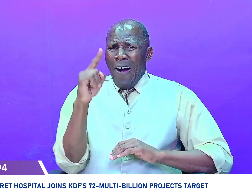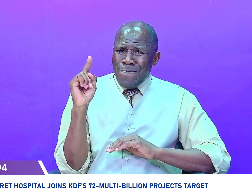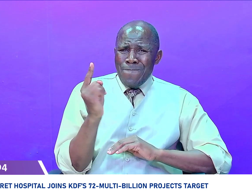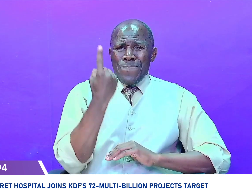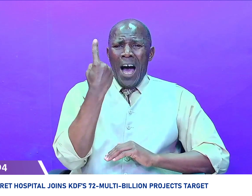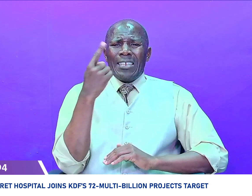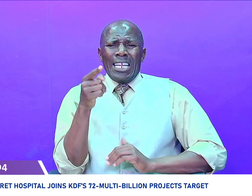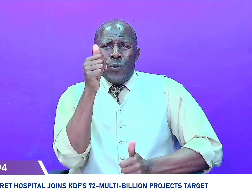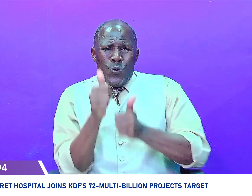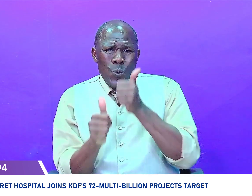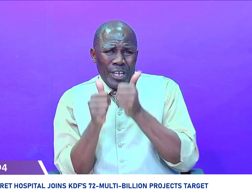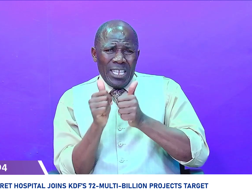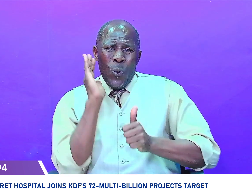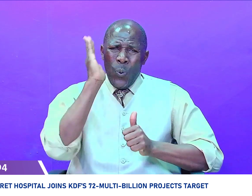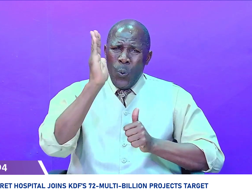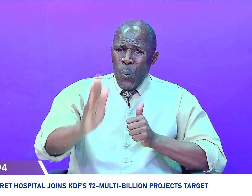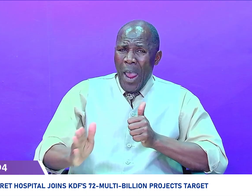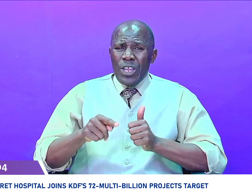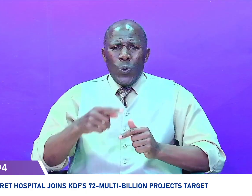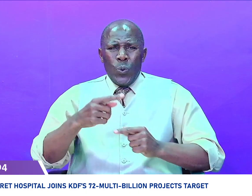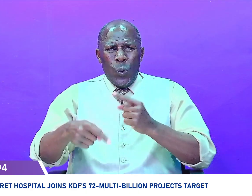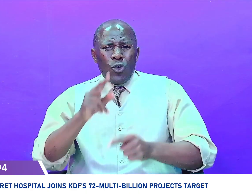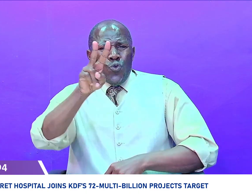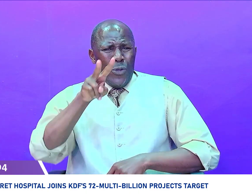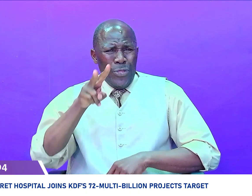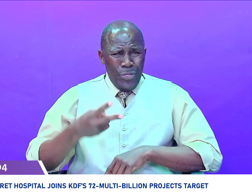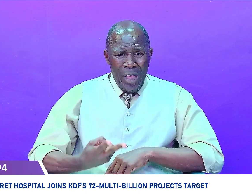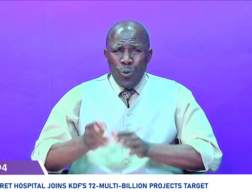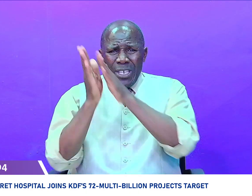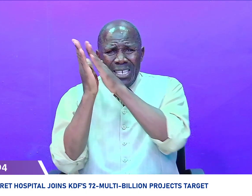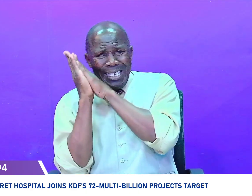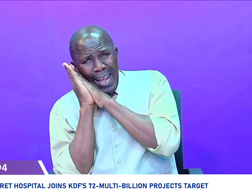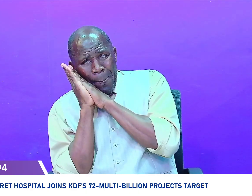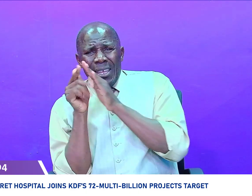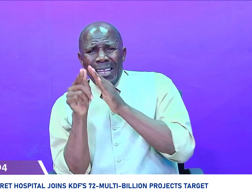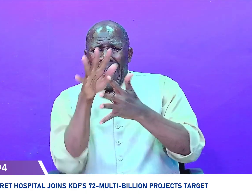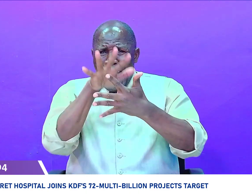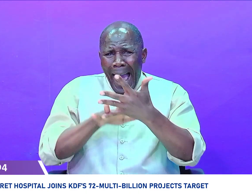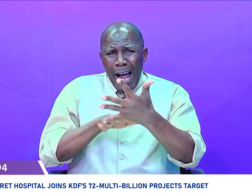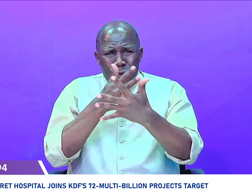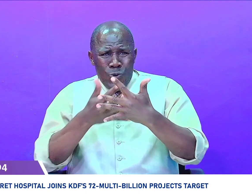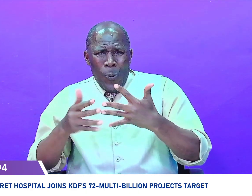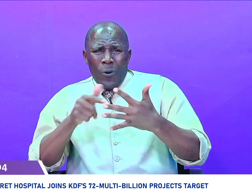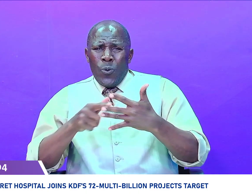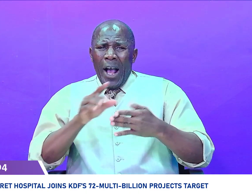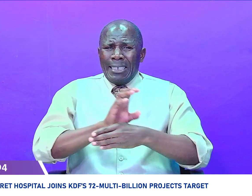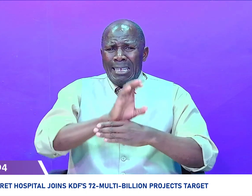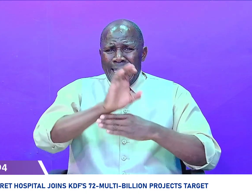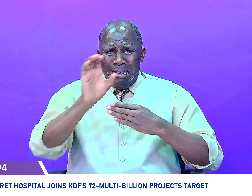Officials say the first phase, which will deliver 2,000 beds, is scheduled for completion by